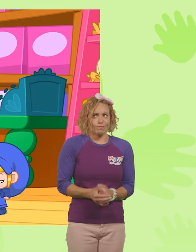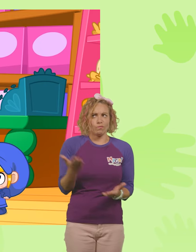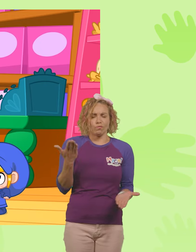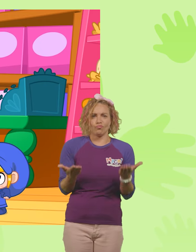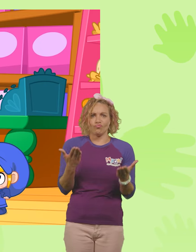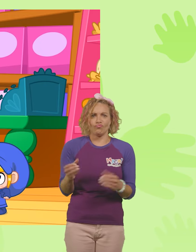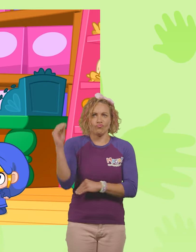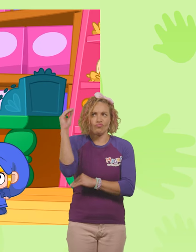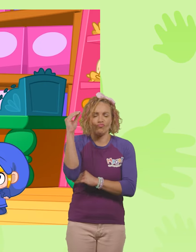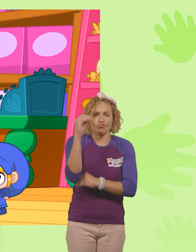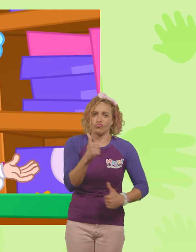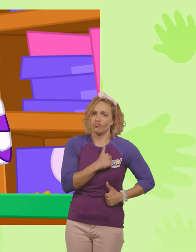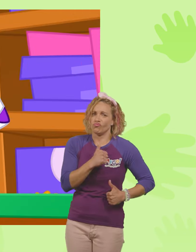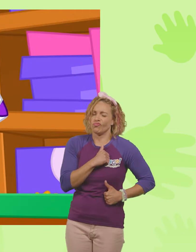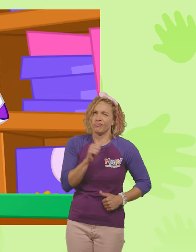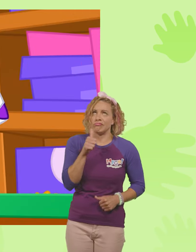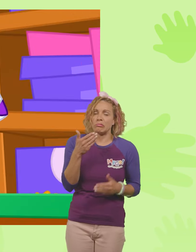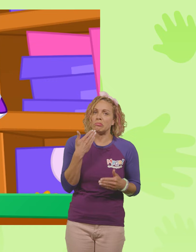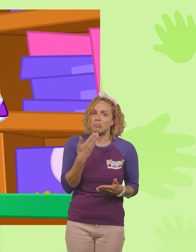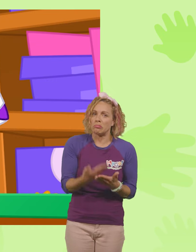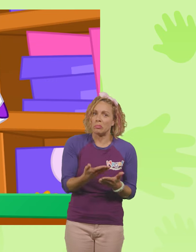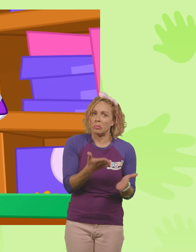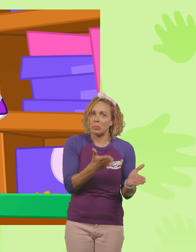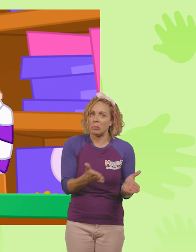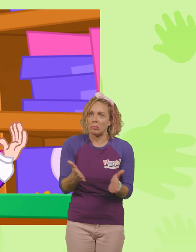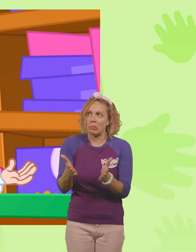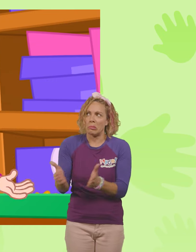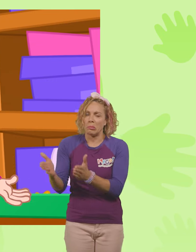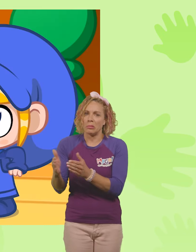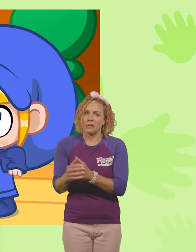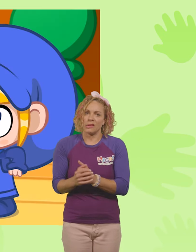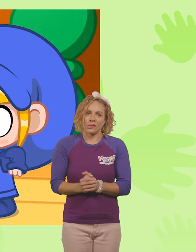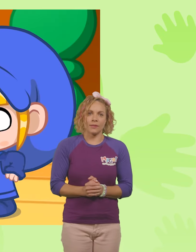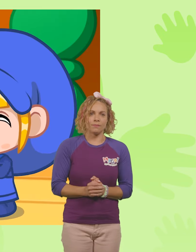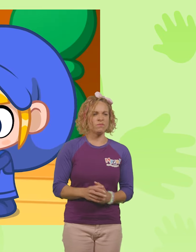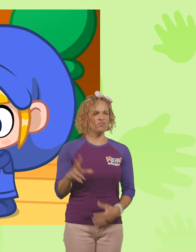Maybe the dino army wasn't such a good plan after all.